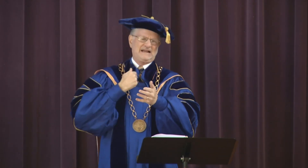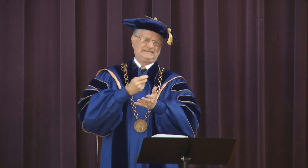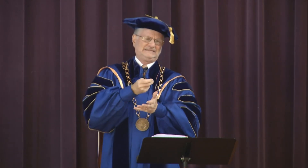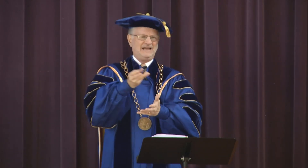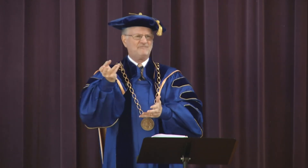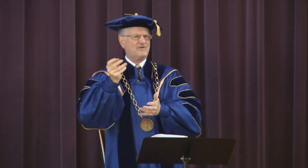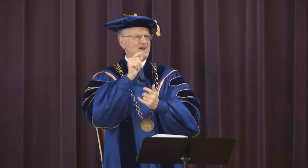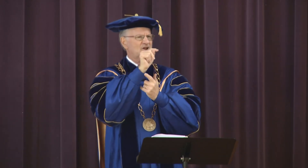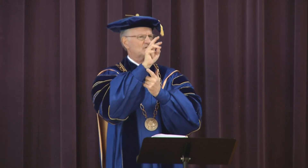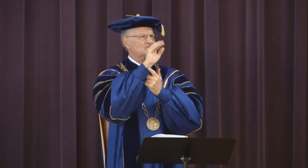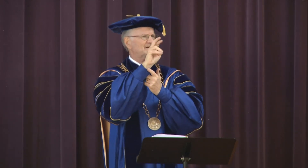Rocco DeVito